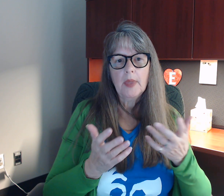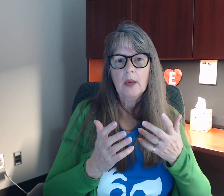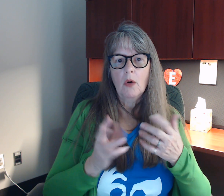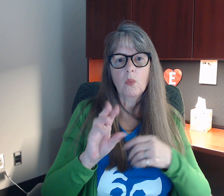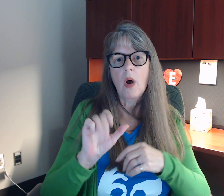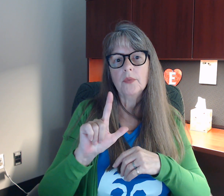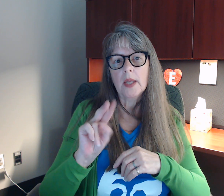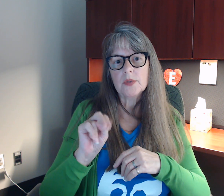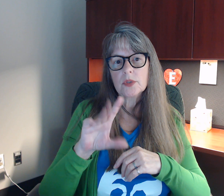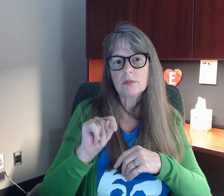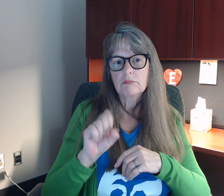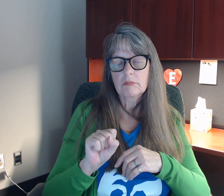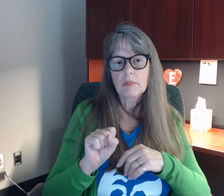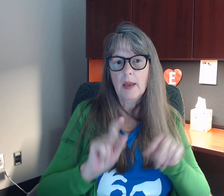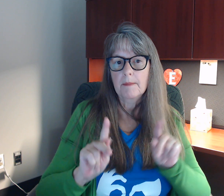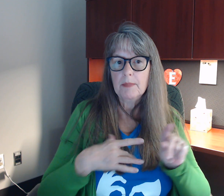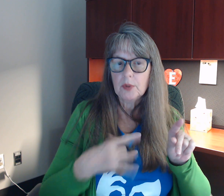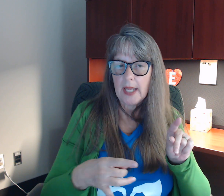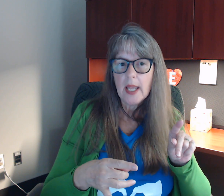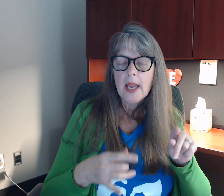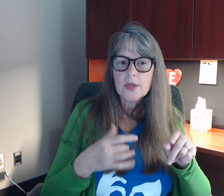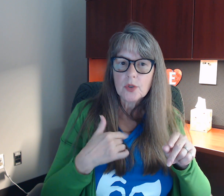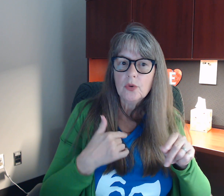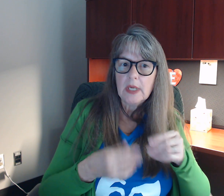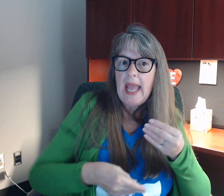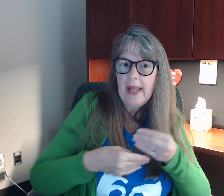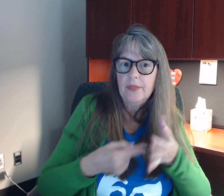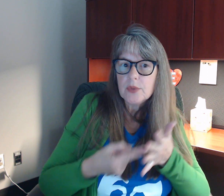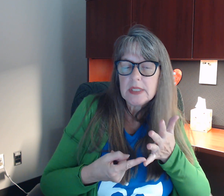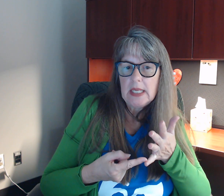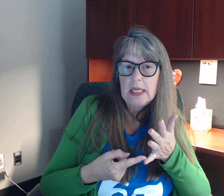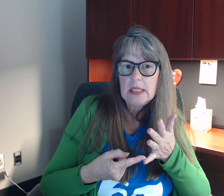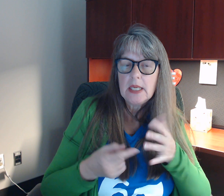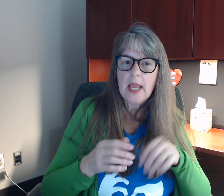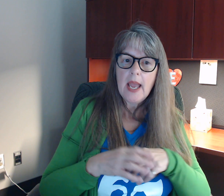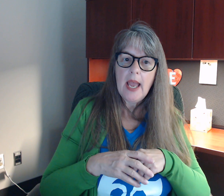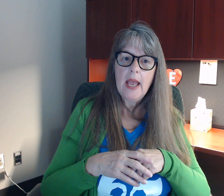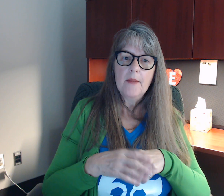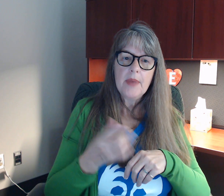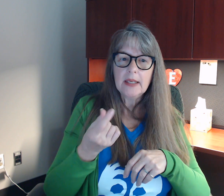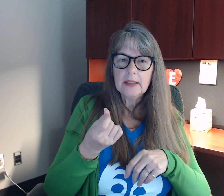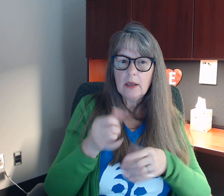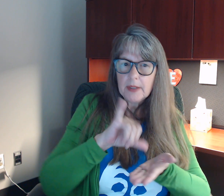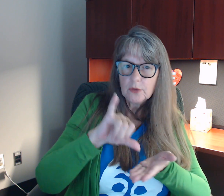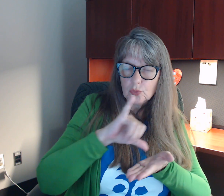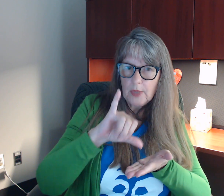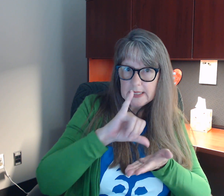or walnuts, people like. And so you can add those things. And a little bit of dressing.